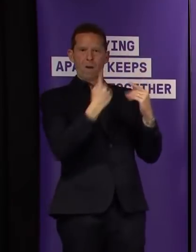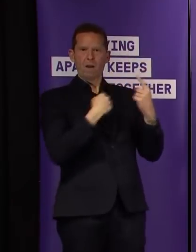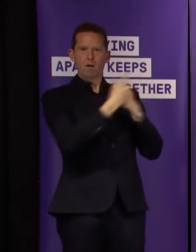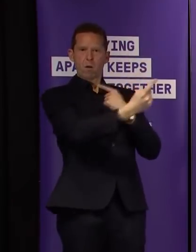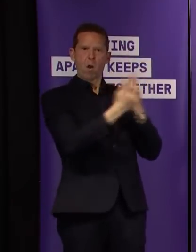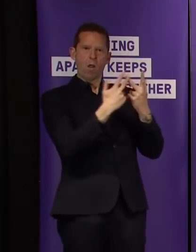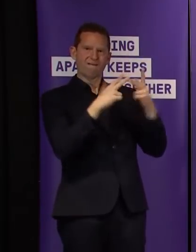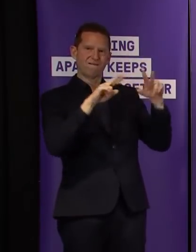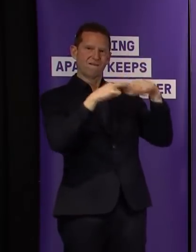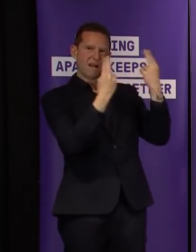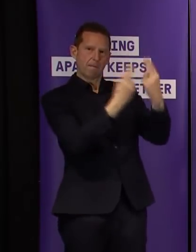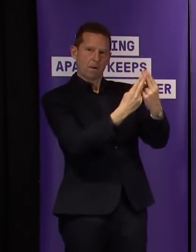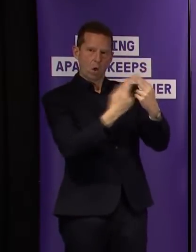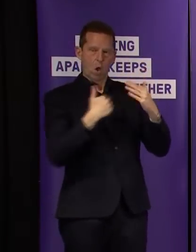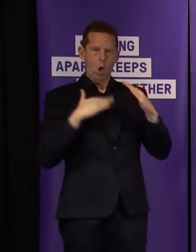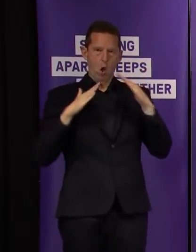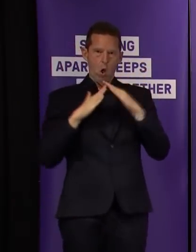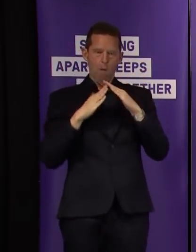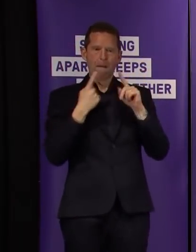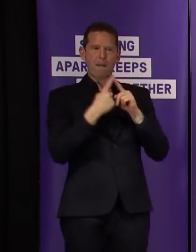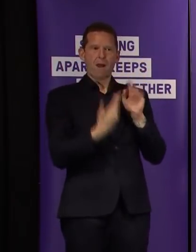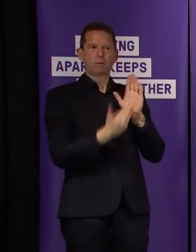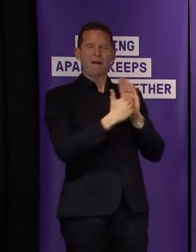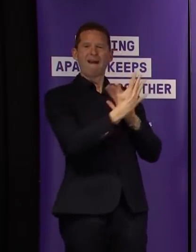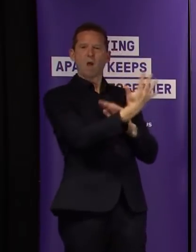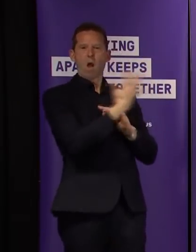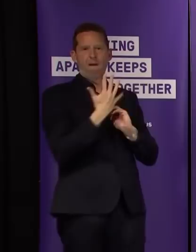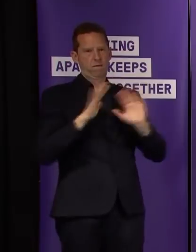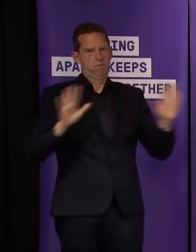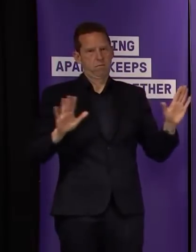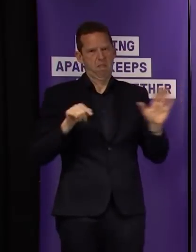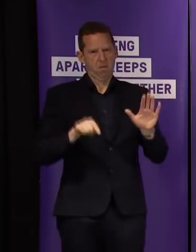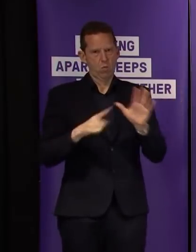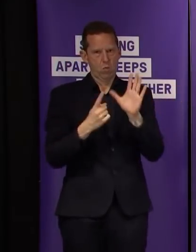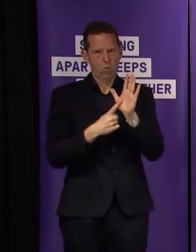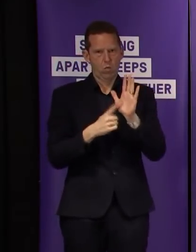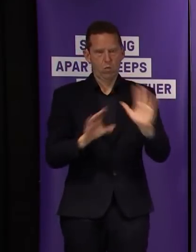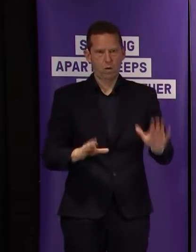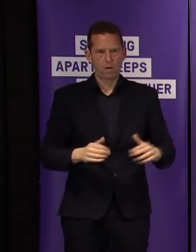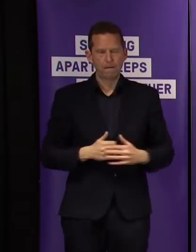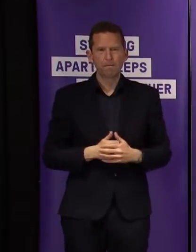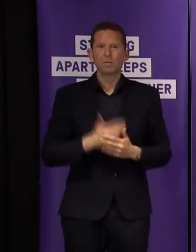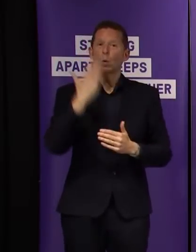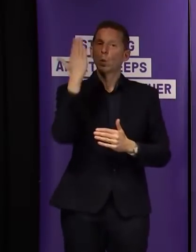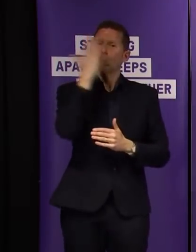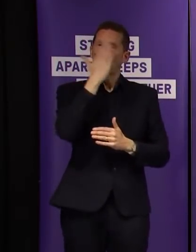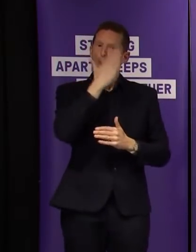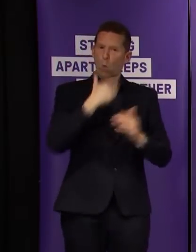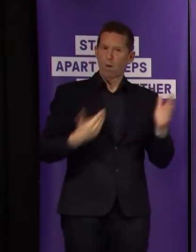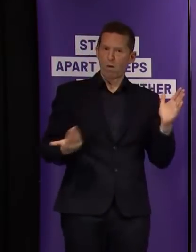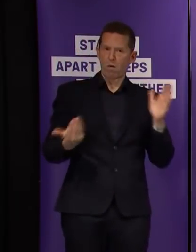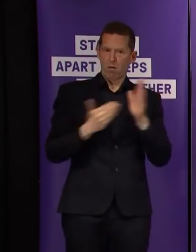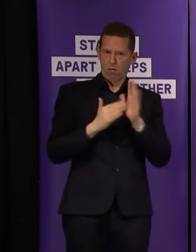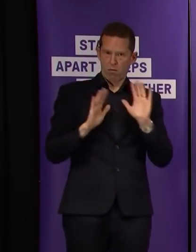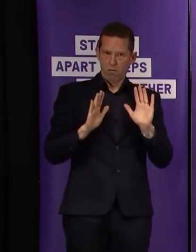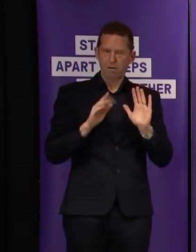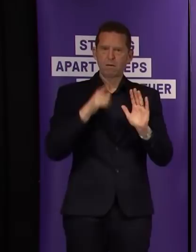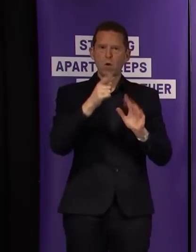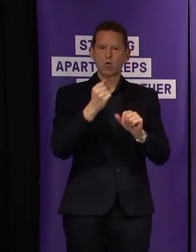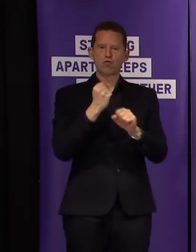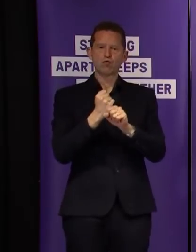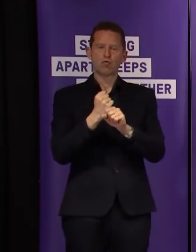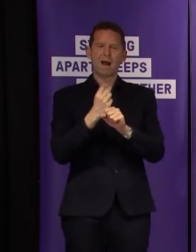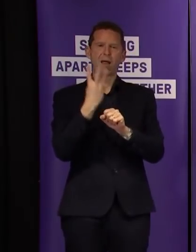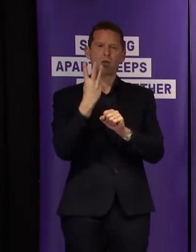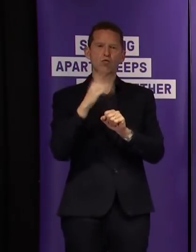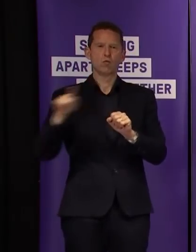than five visitors. Schools, by that stage, will have more to say in relation to grades